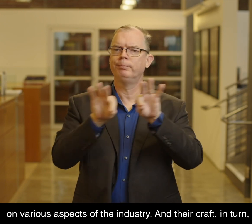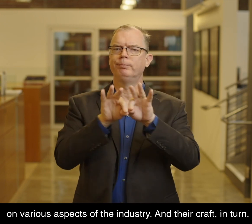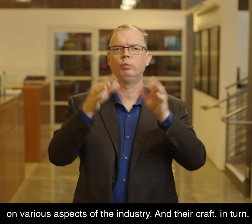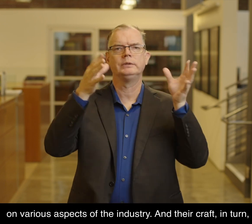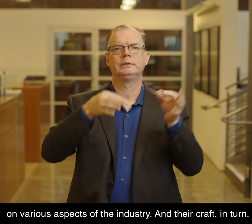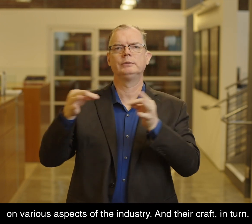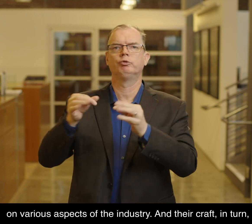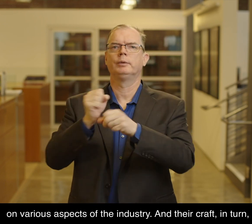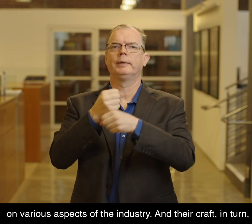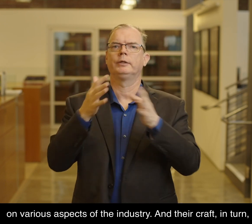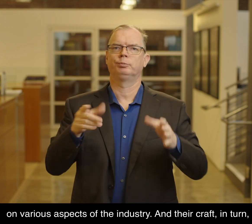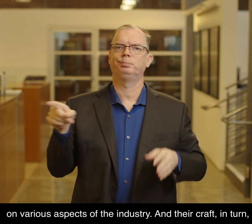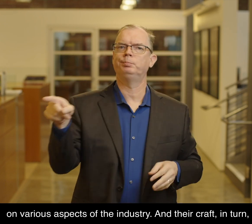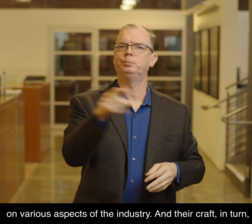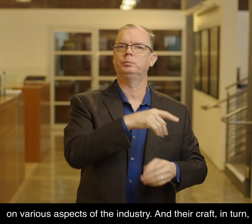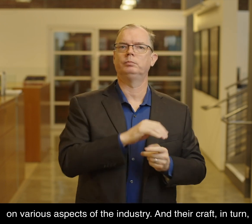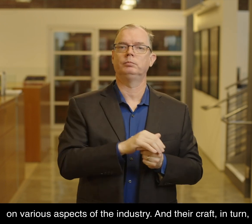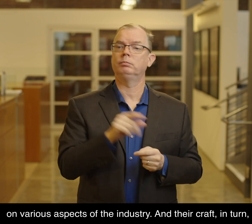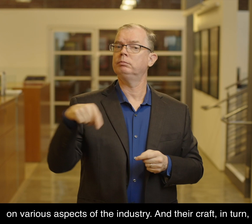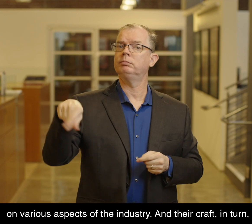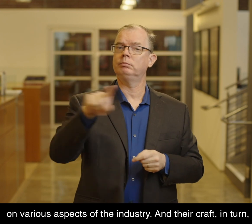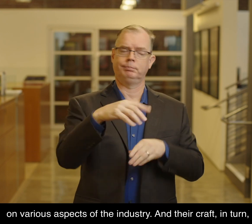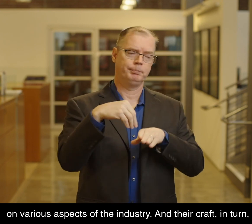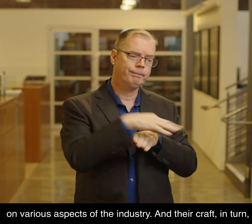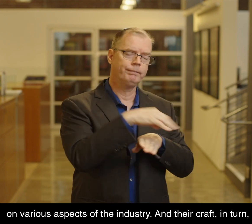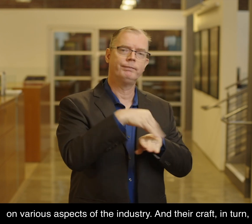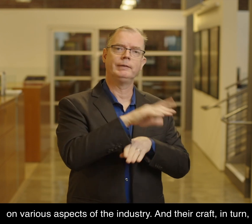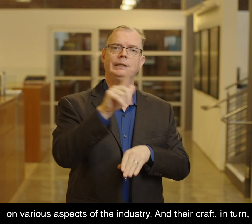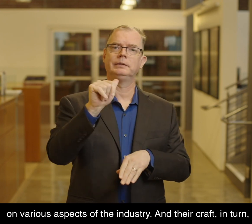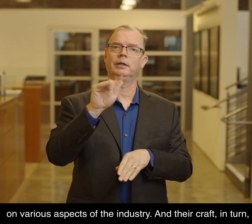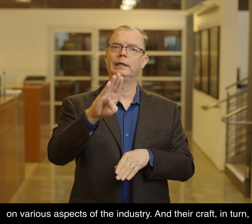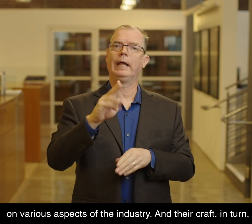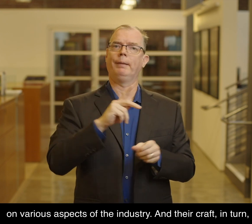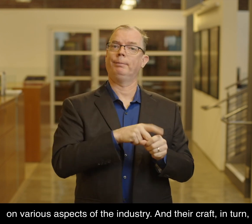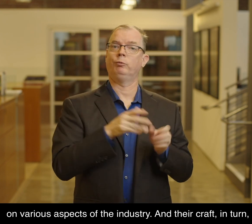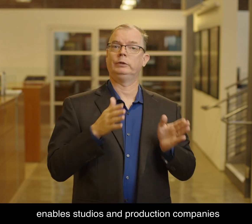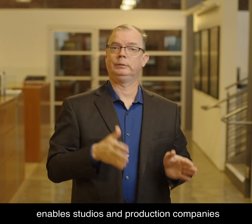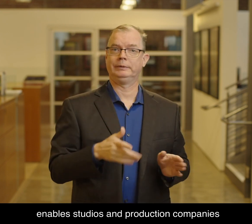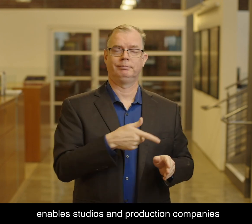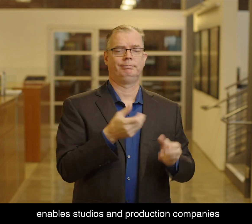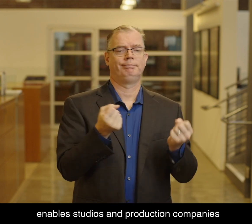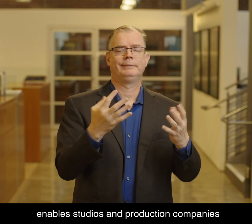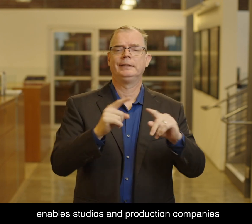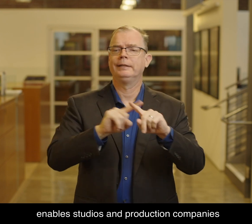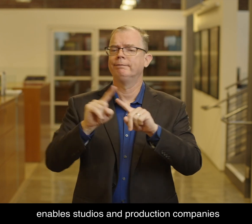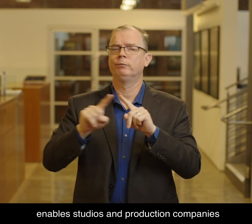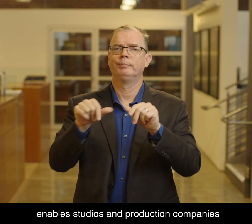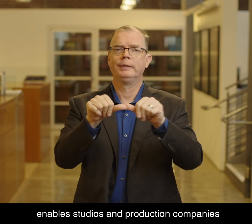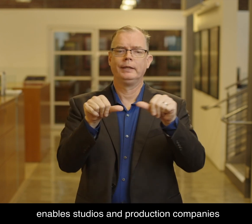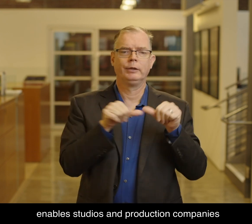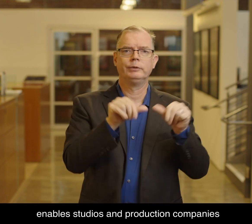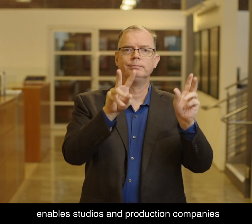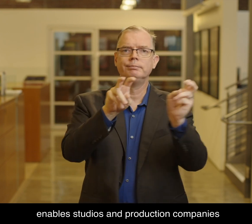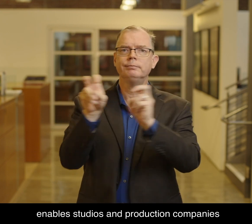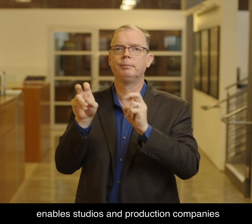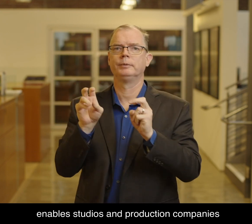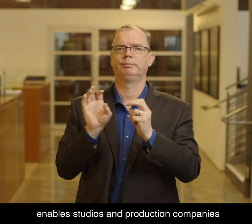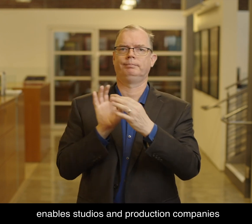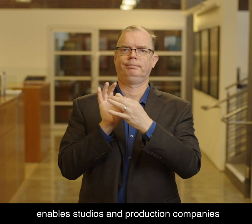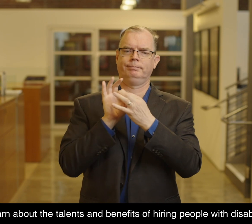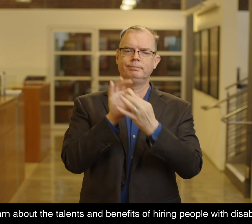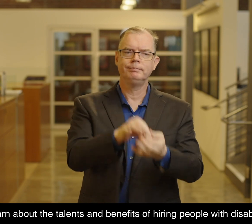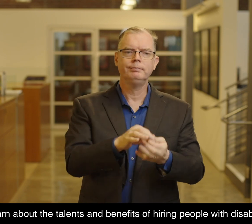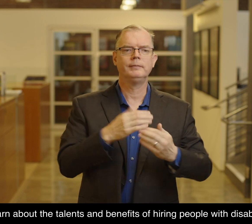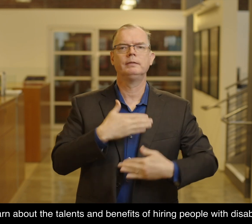various aspects of the industry, and their craft, in turn, enables studios and production